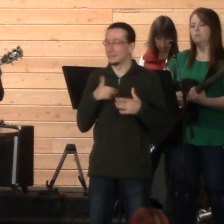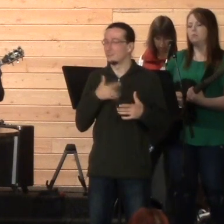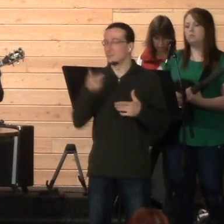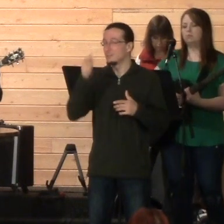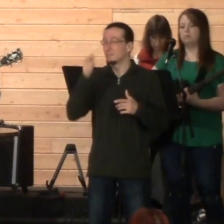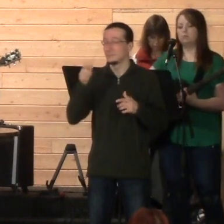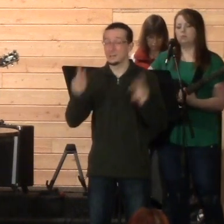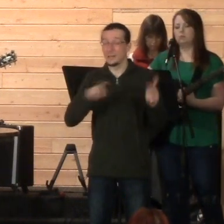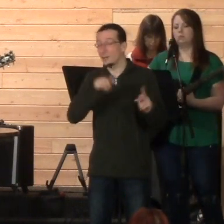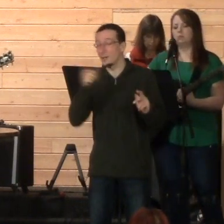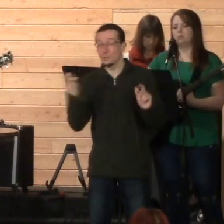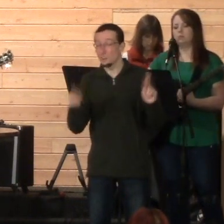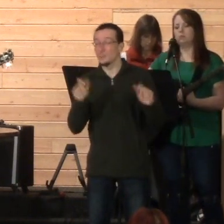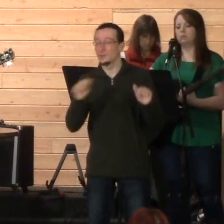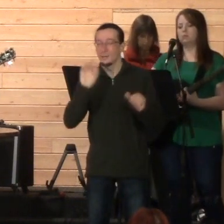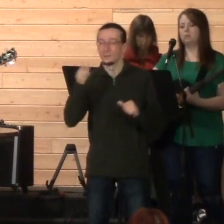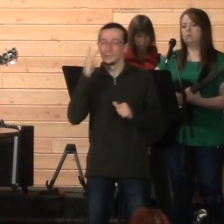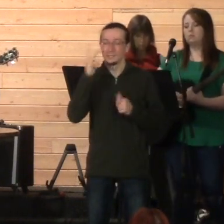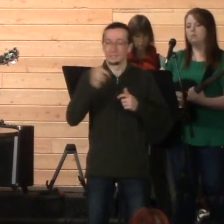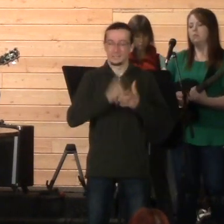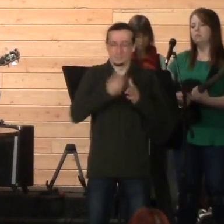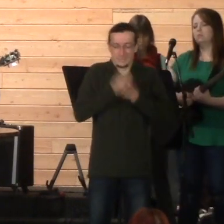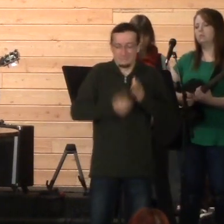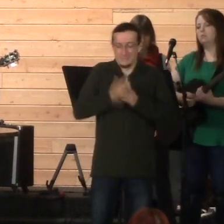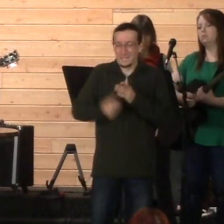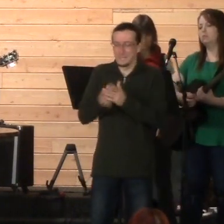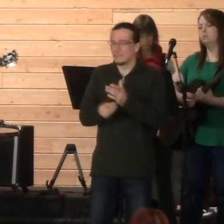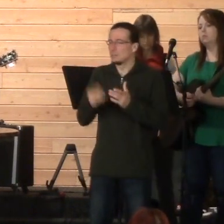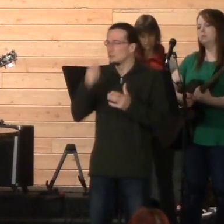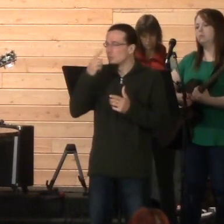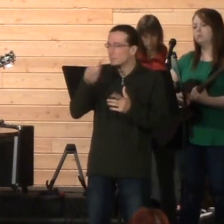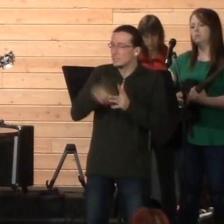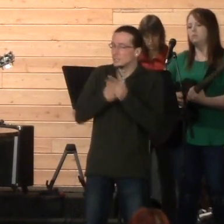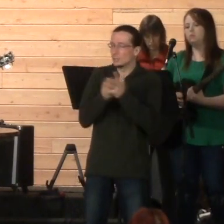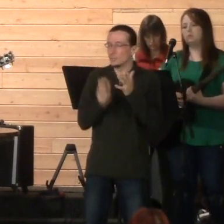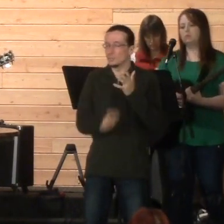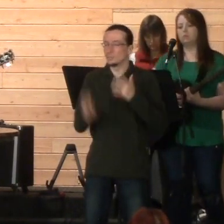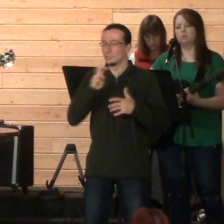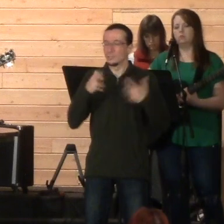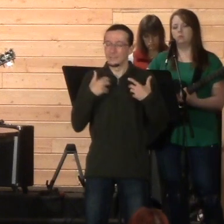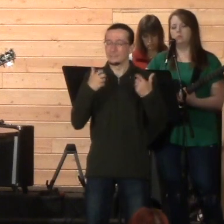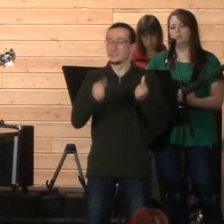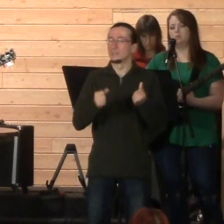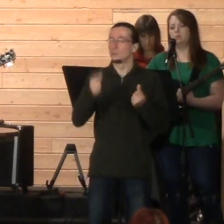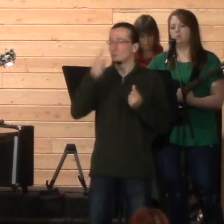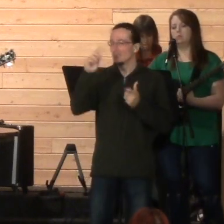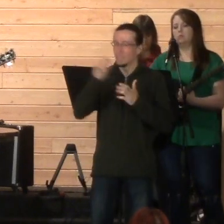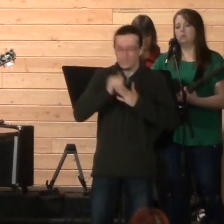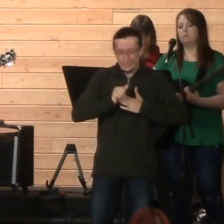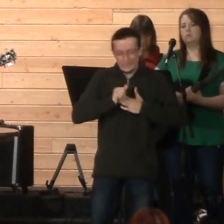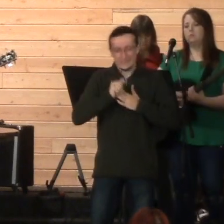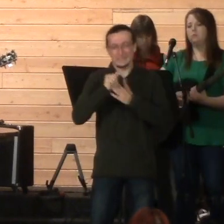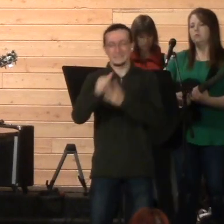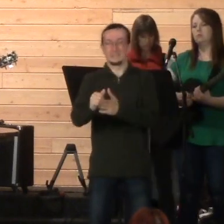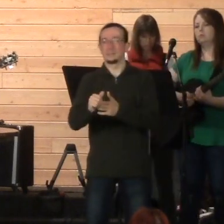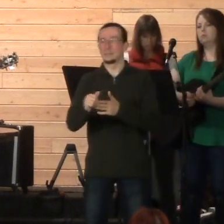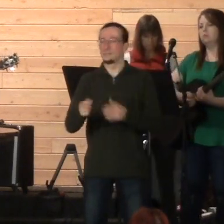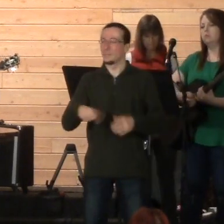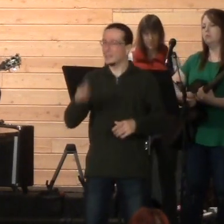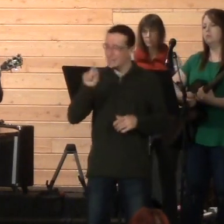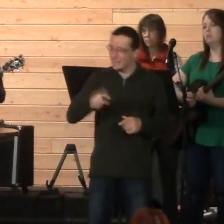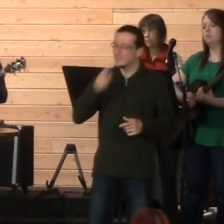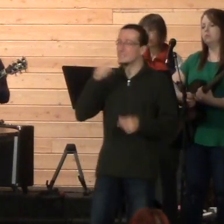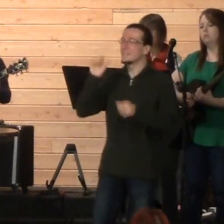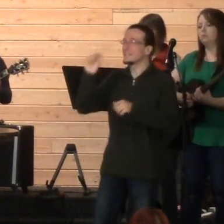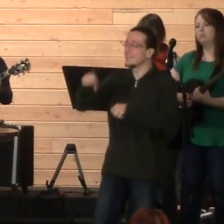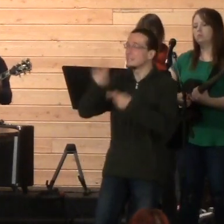you begin the journey of healing? Will you take them by the hand, God, and they have to say yes to